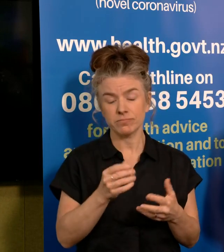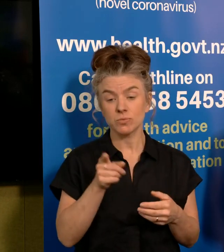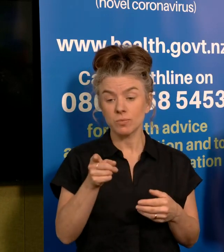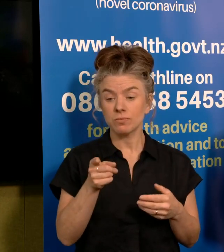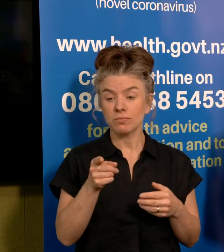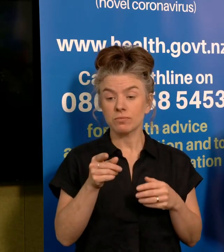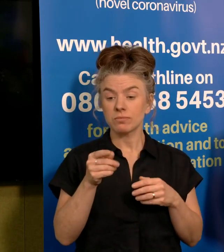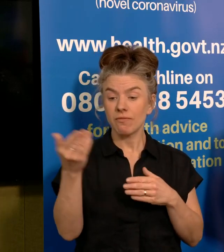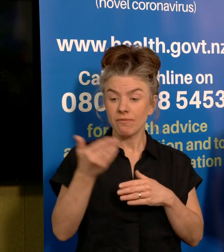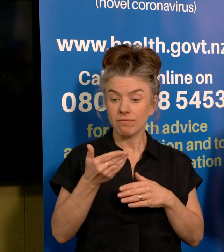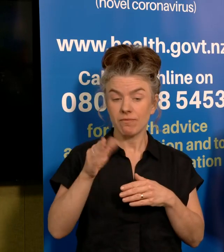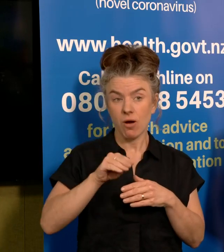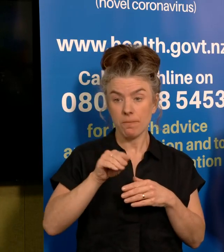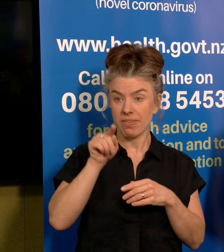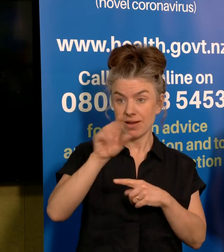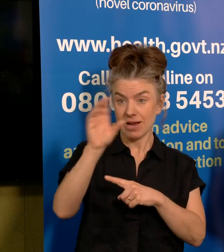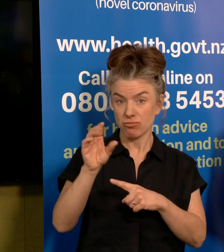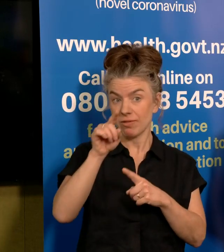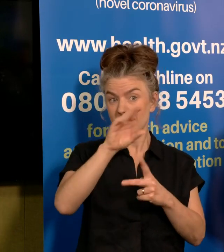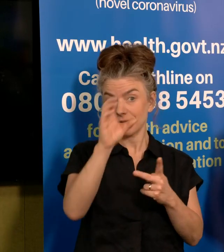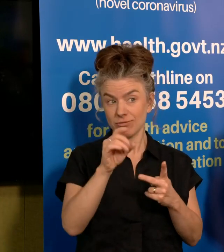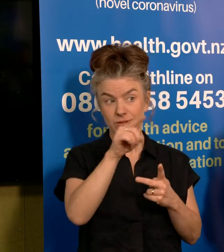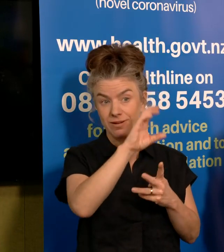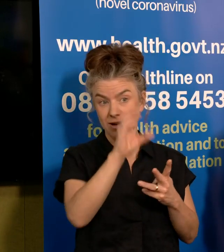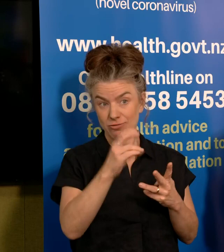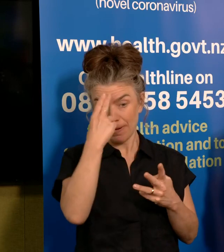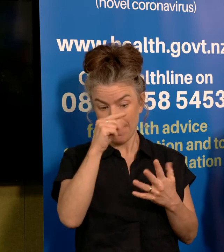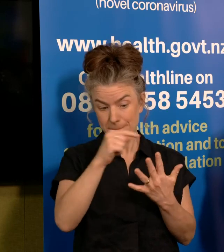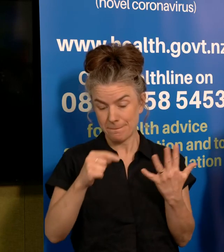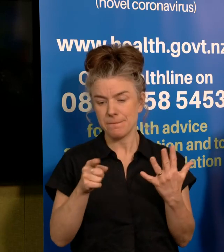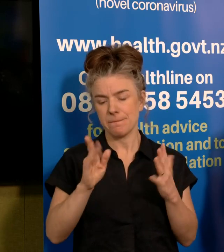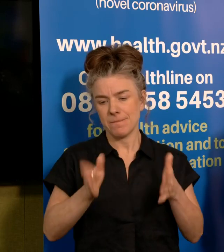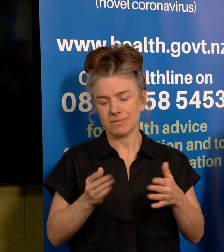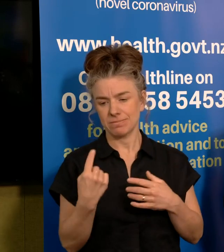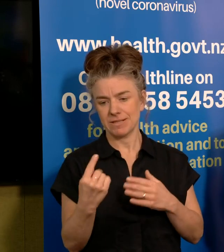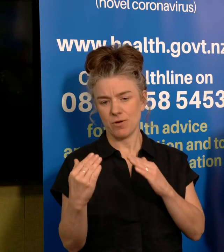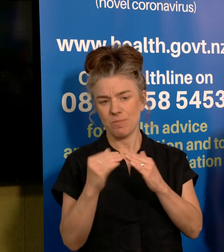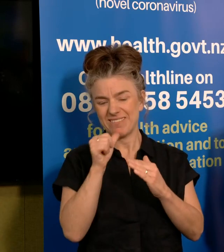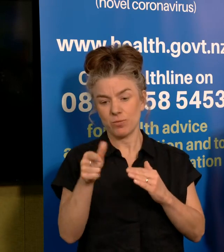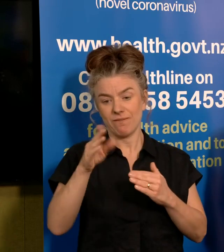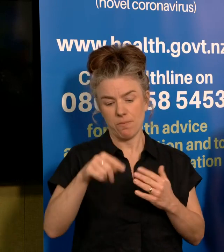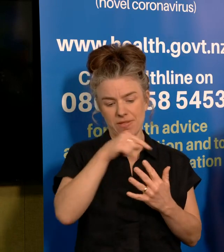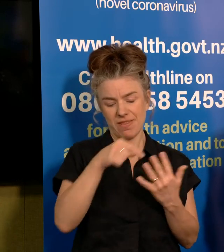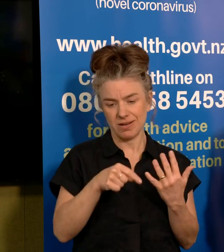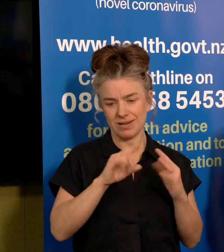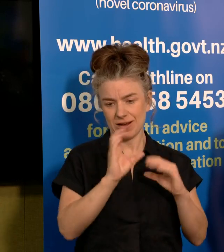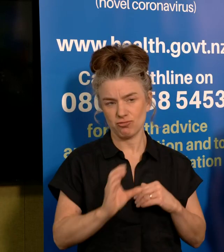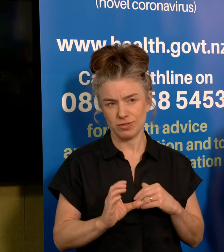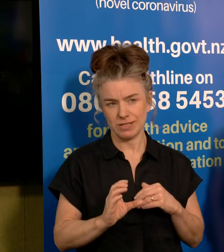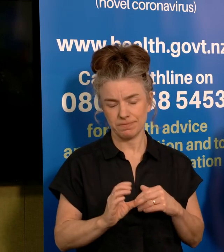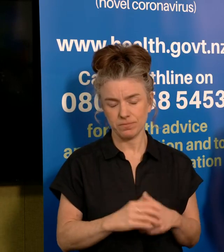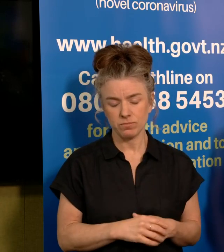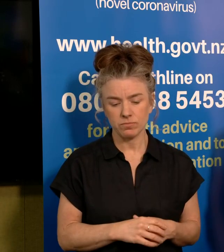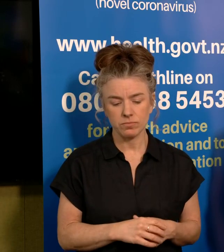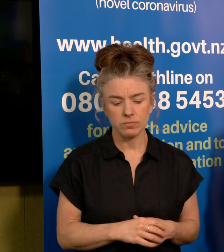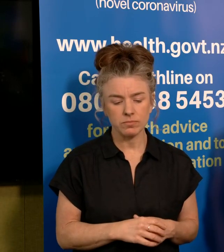are travelling from those countries or places that we are requiring them to go into self-isolation. So we will also be